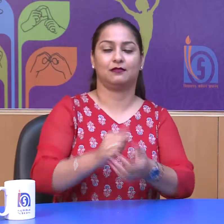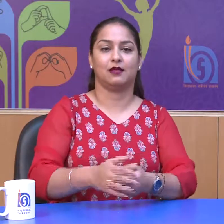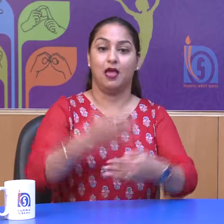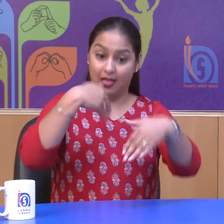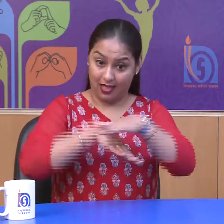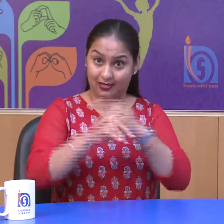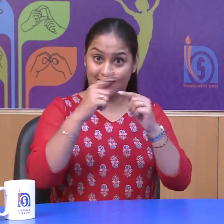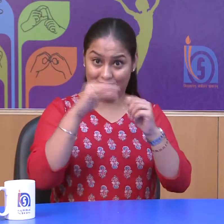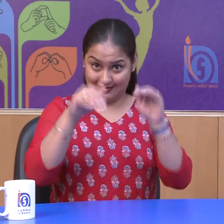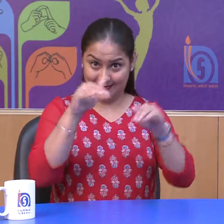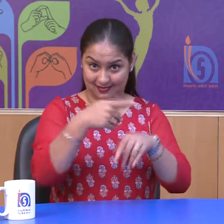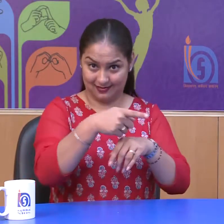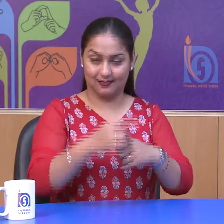Elections are held